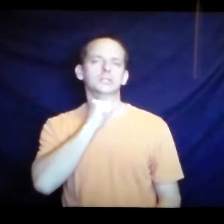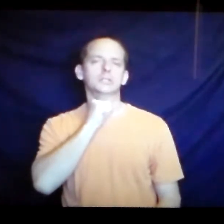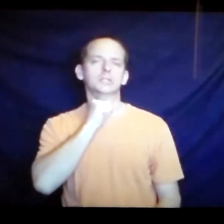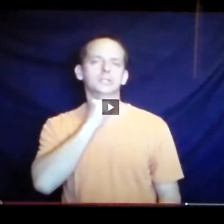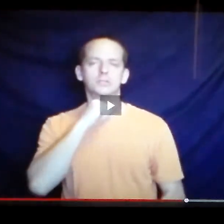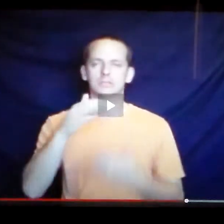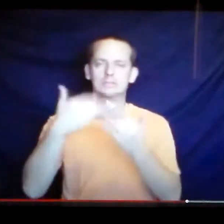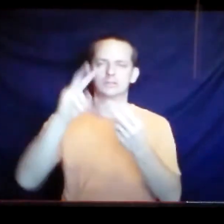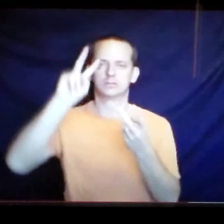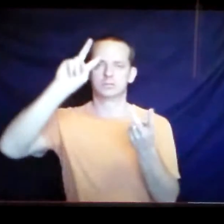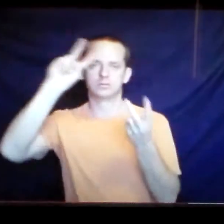time.